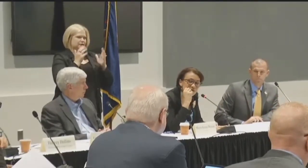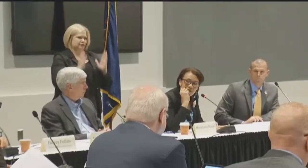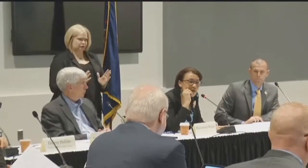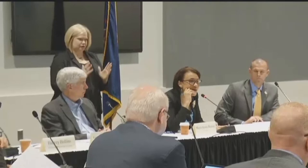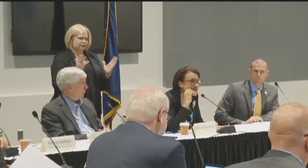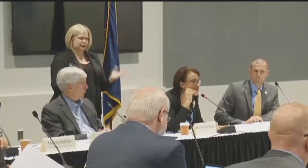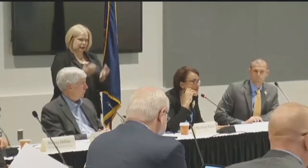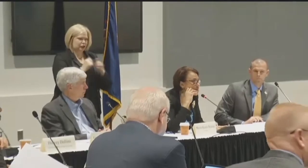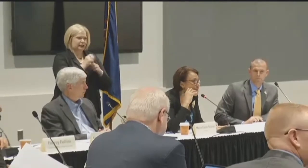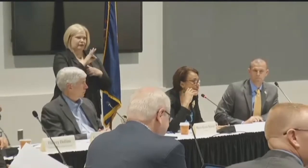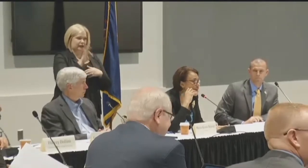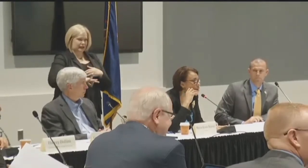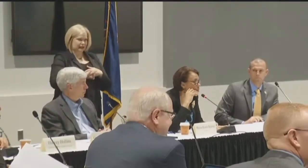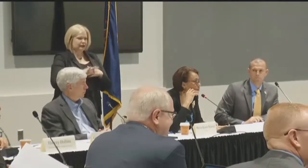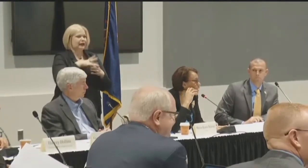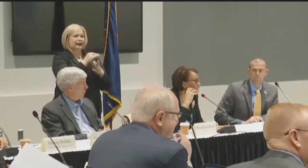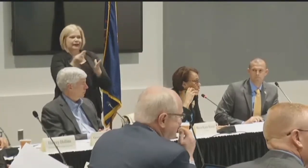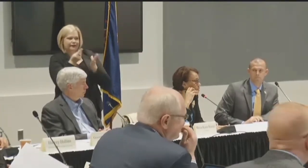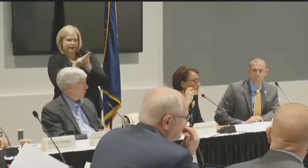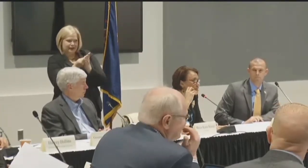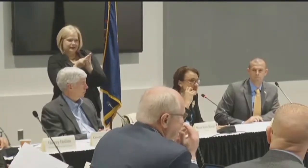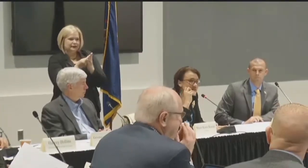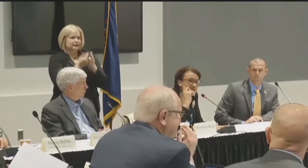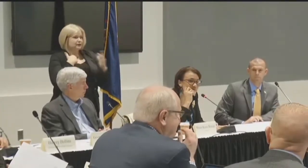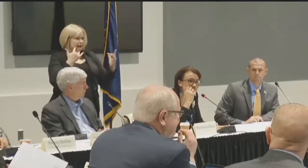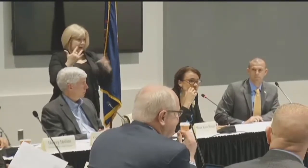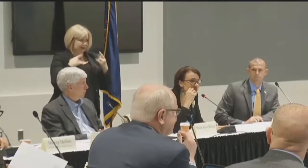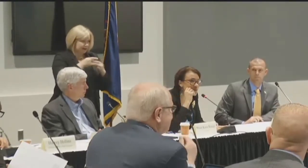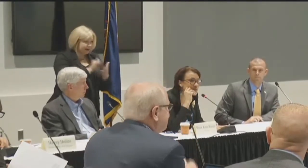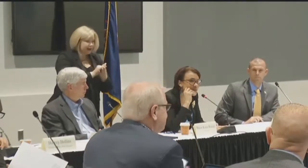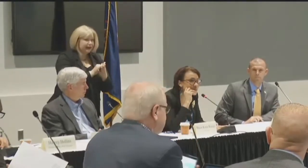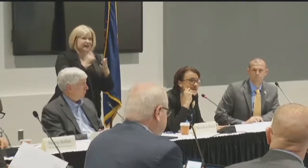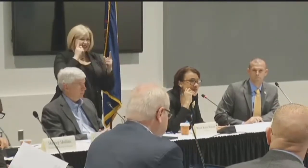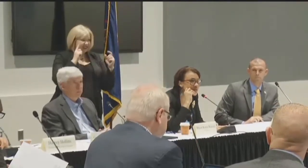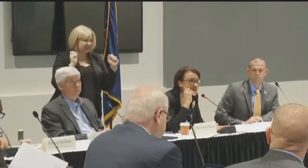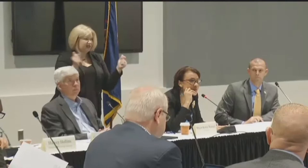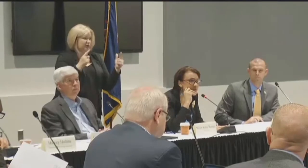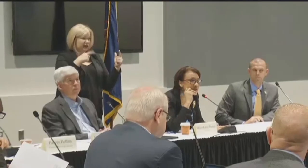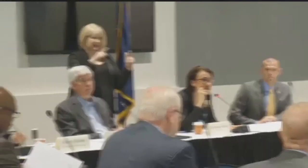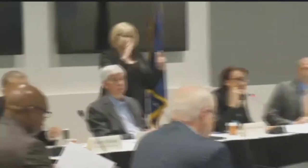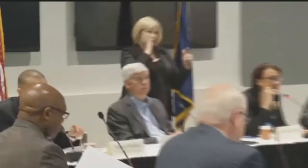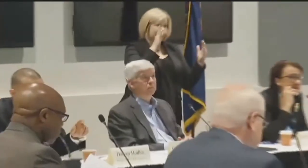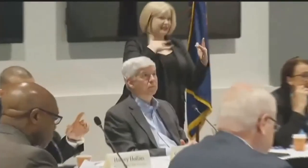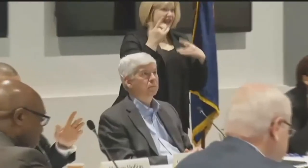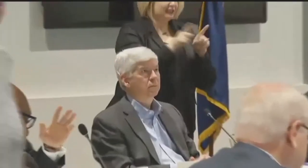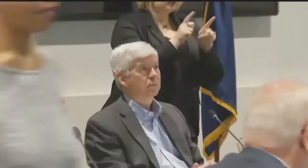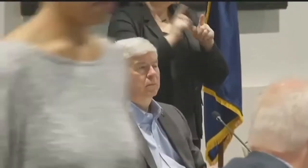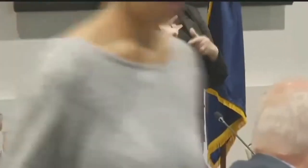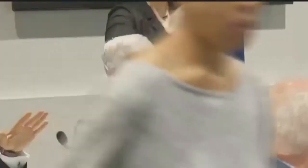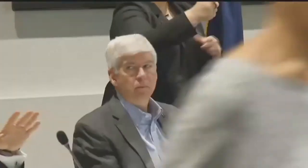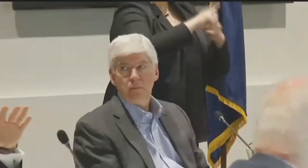So I'm excited about it. I hope everybody else is. And John, with that, I'm going to let you take it away. And before